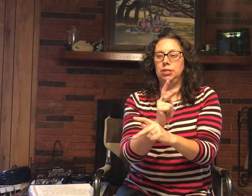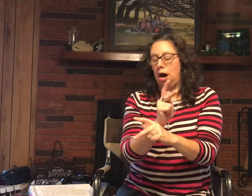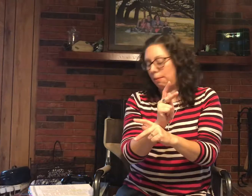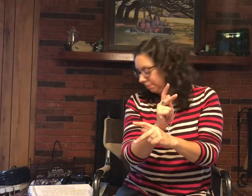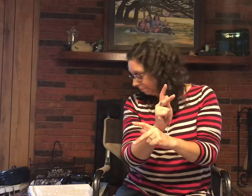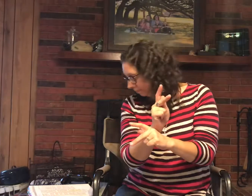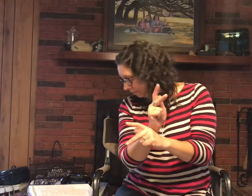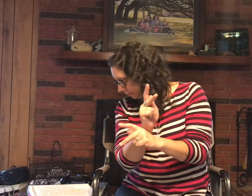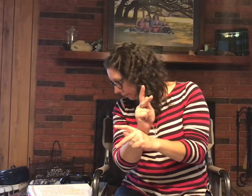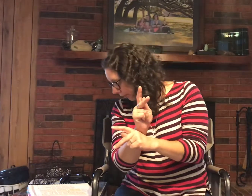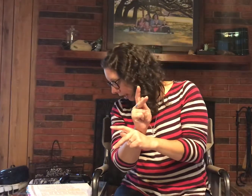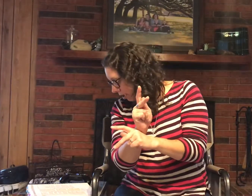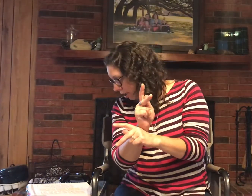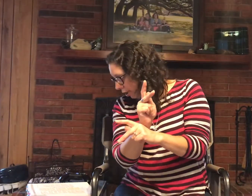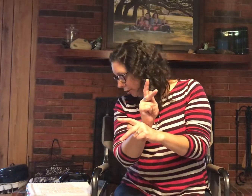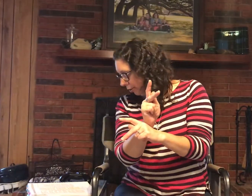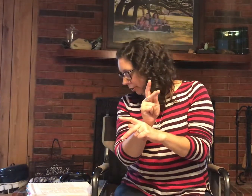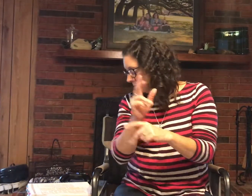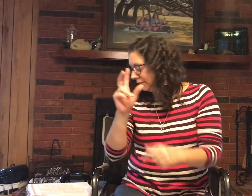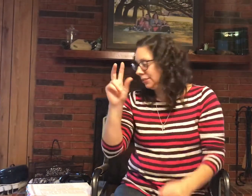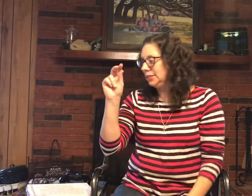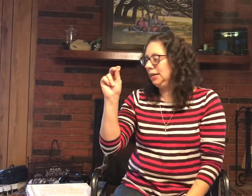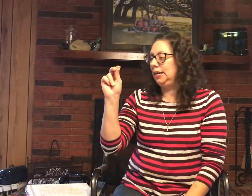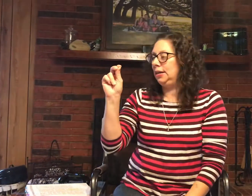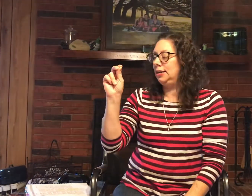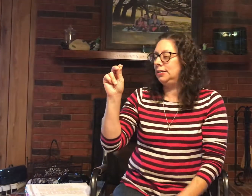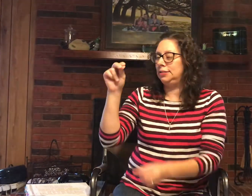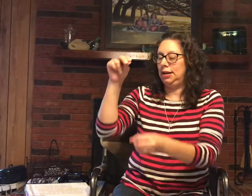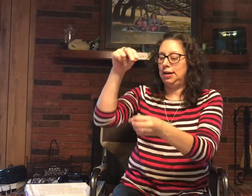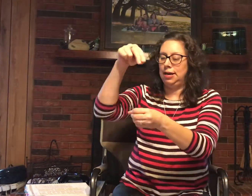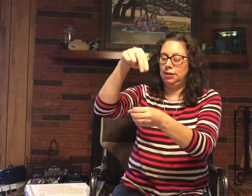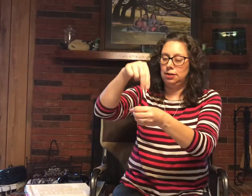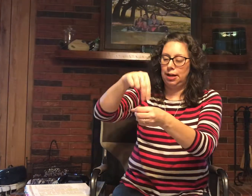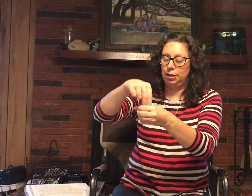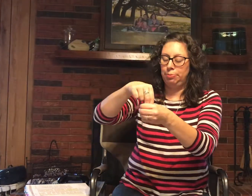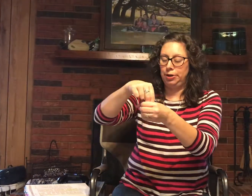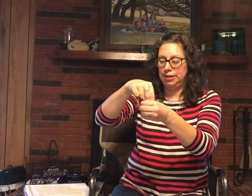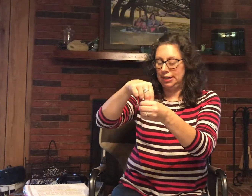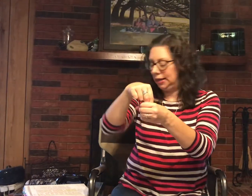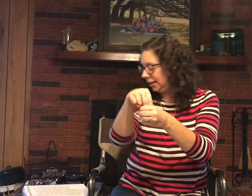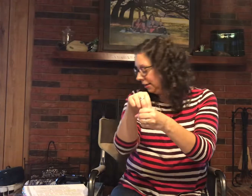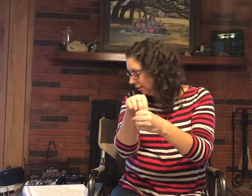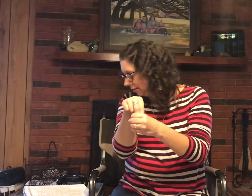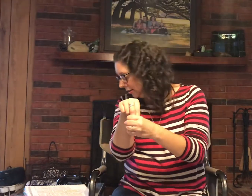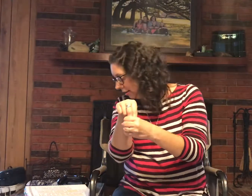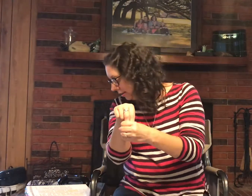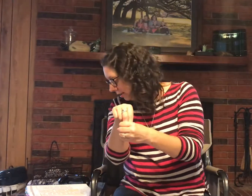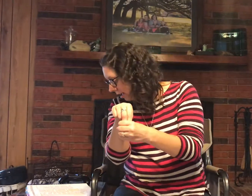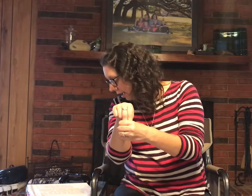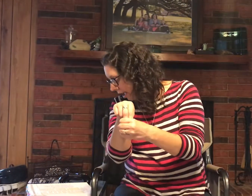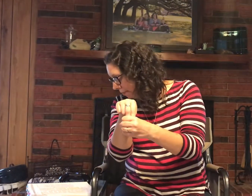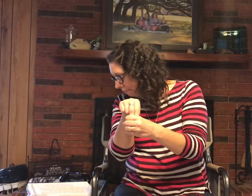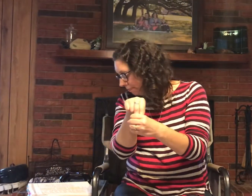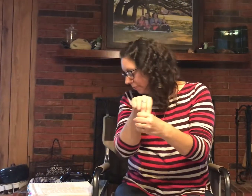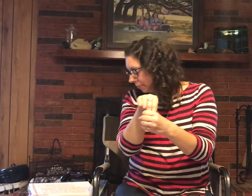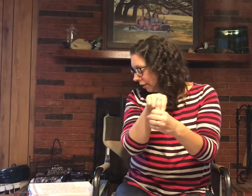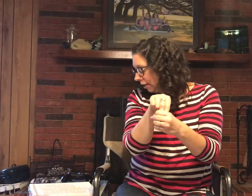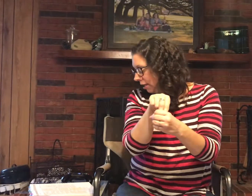top. Whose seed is in, like you're putting it in a cup,